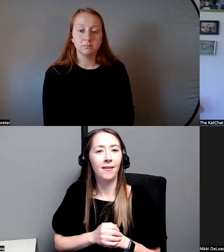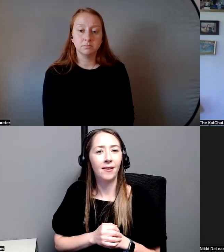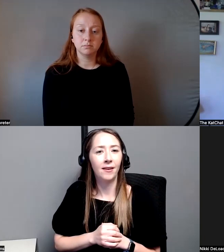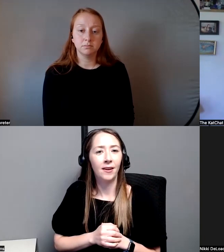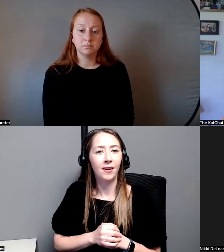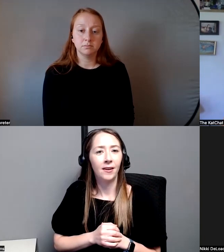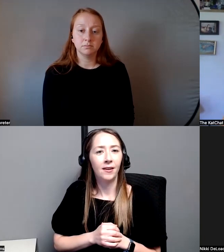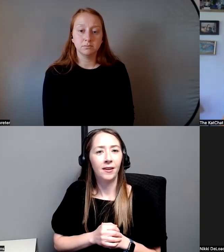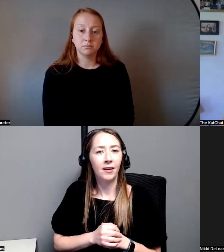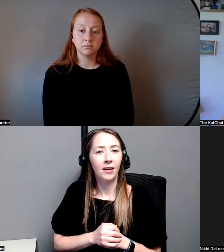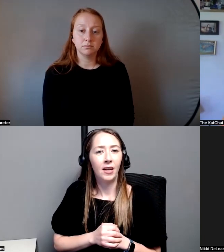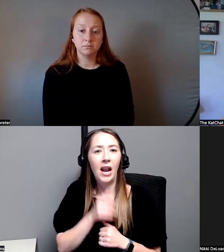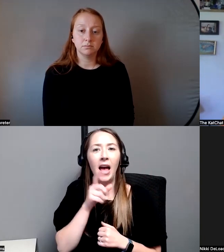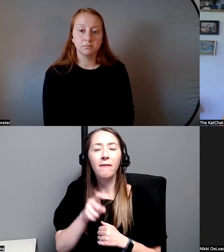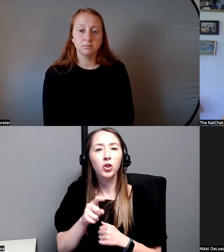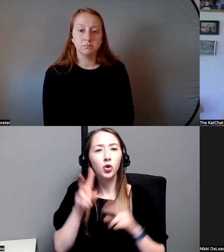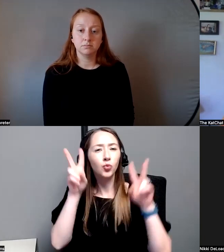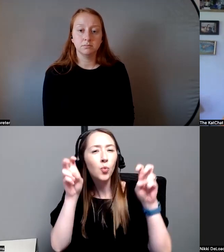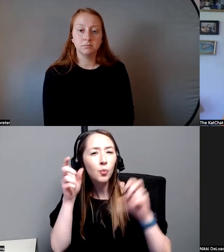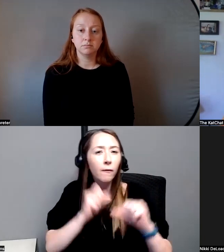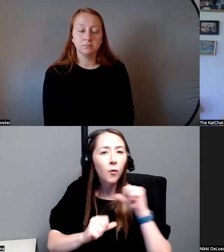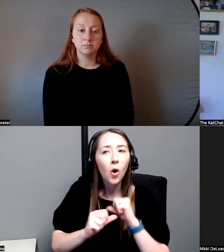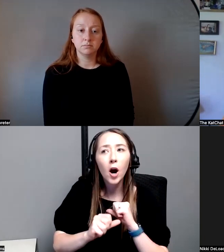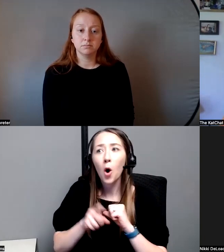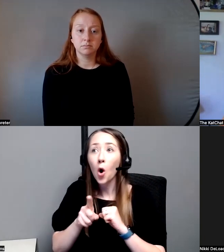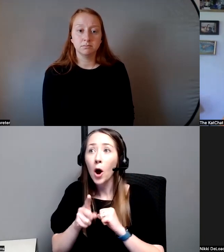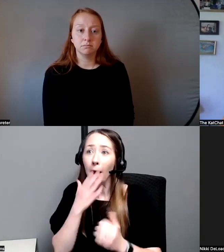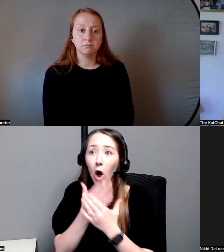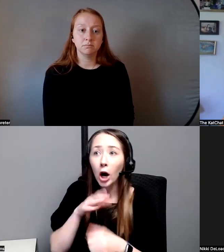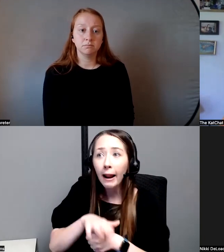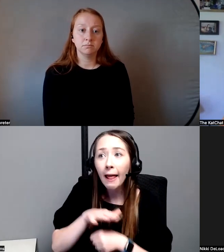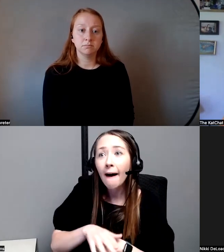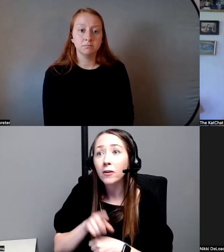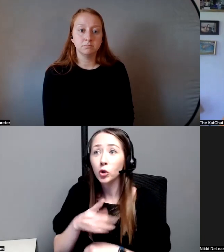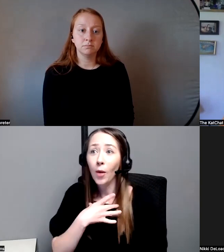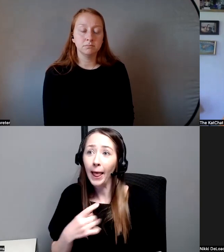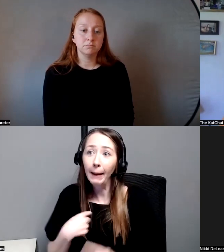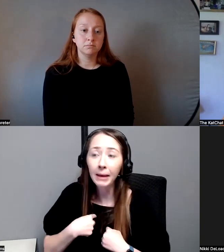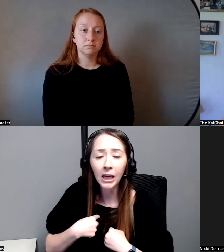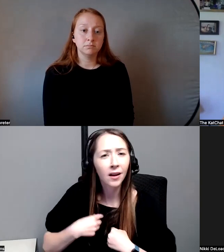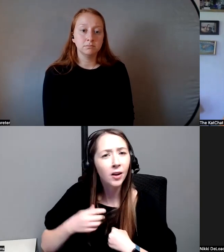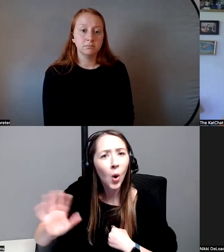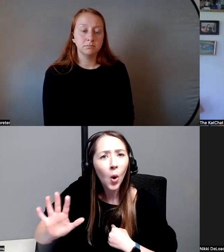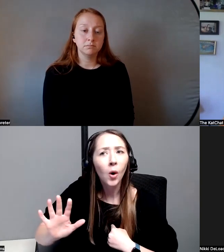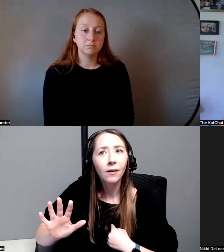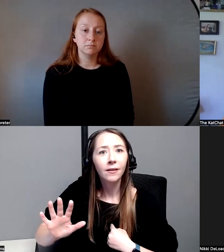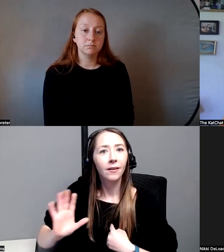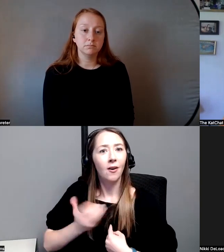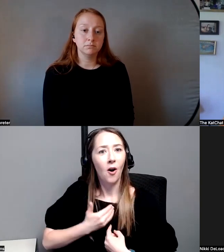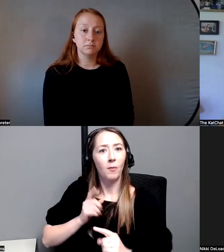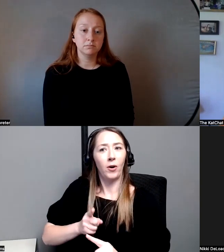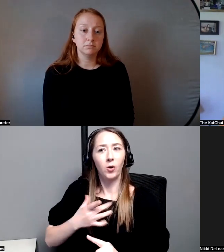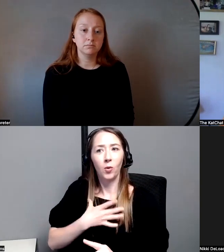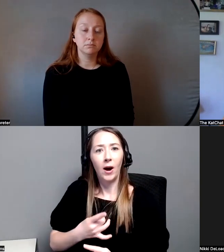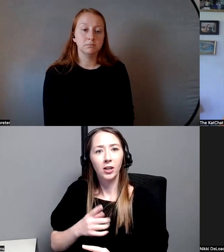without having to perform to belong, without having to change who we are to belong, to be anybody else, without